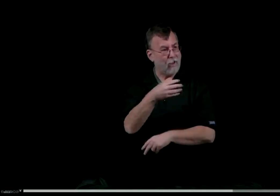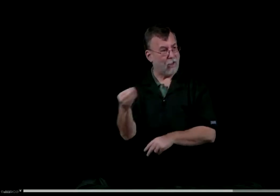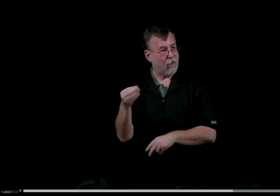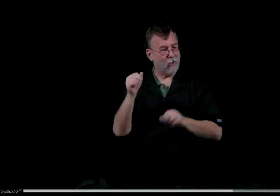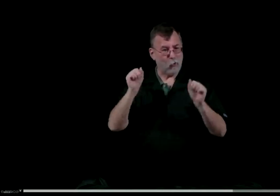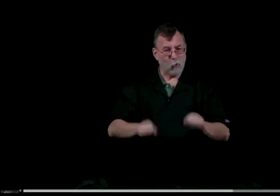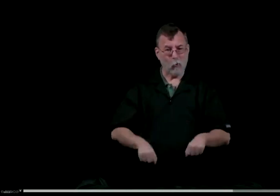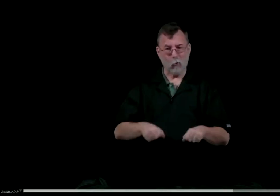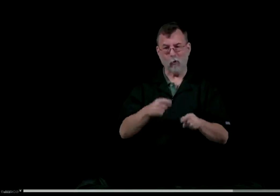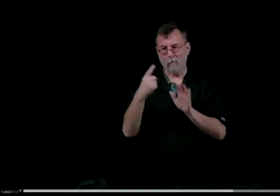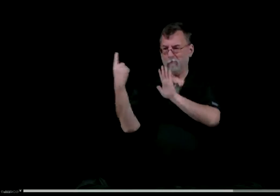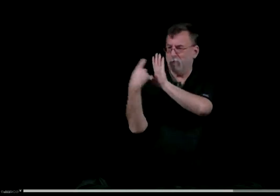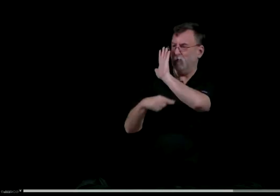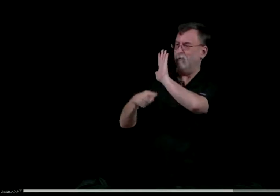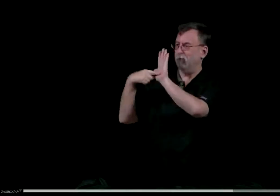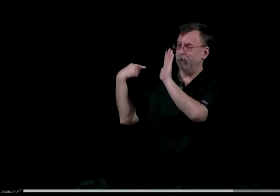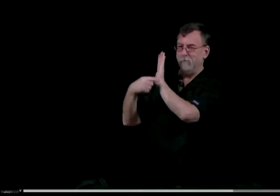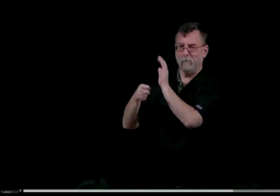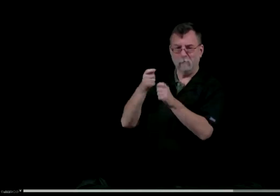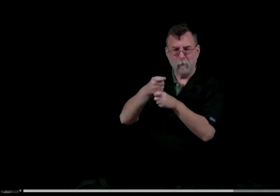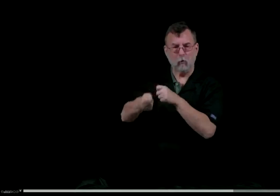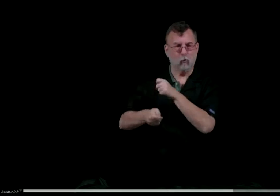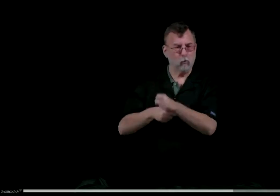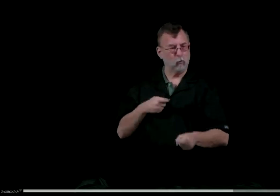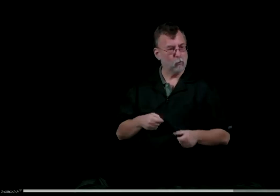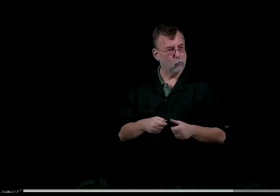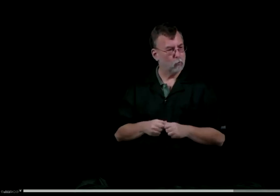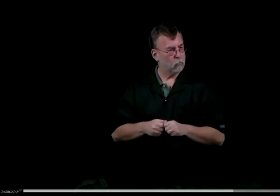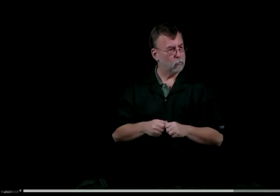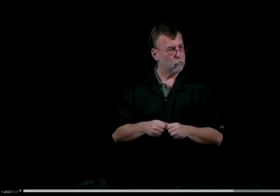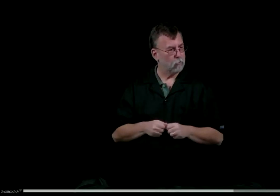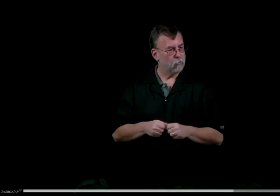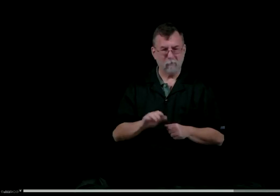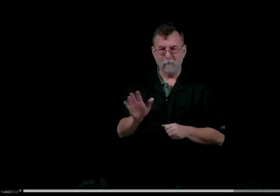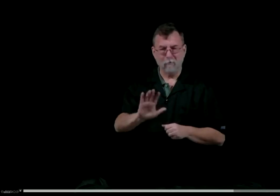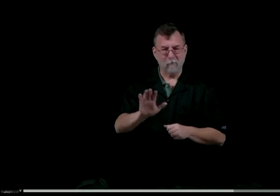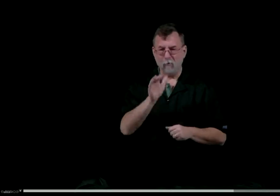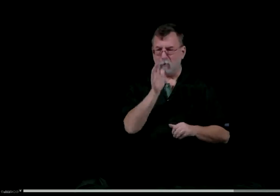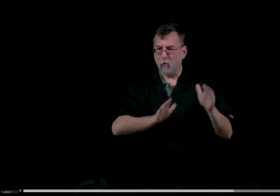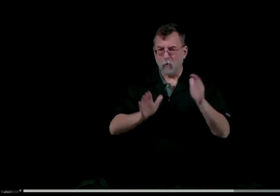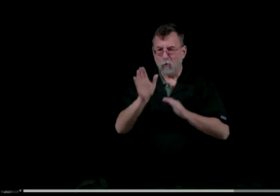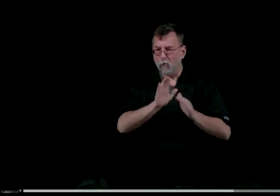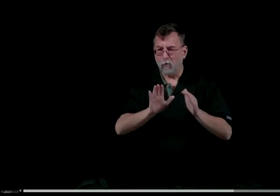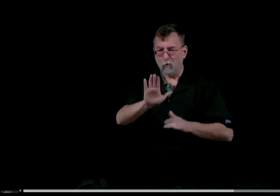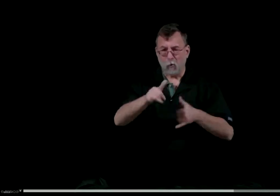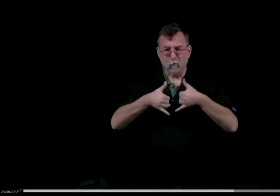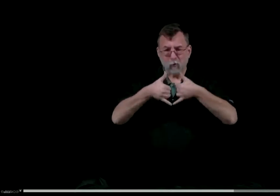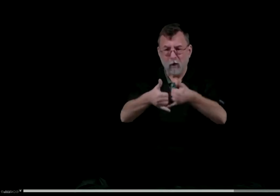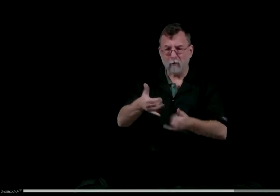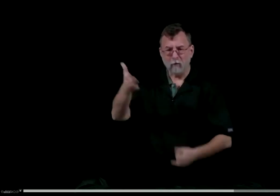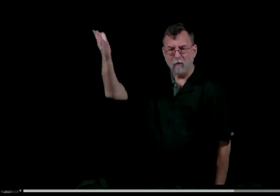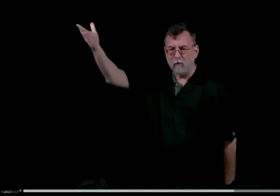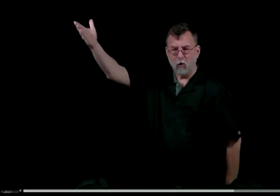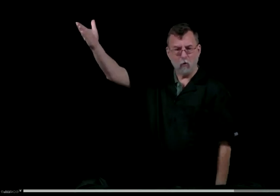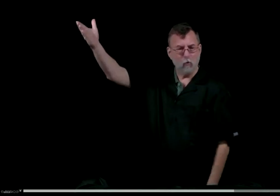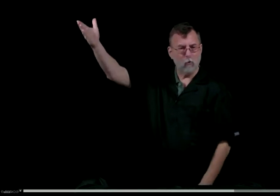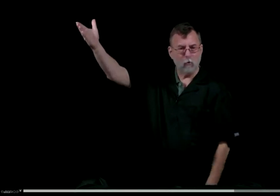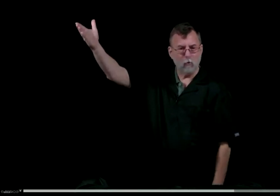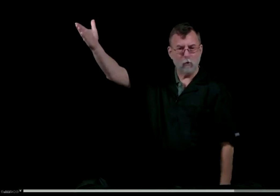be watched and we could be persecuted for our beliefs. But don't worry about that. Your prize